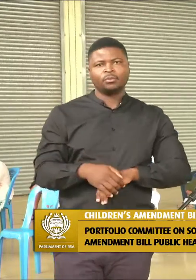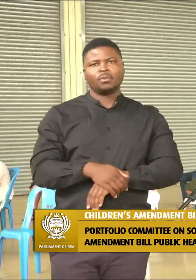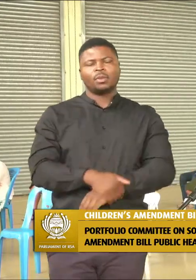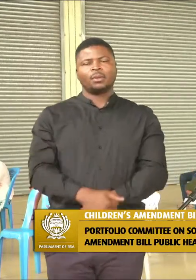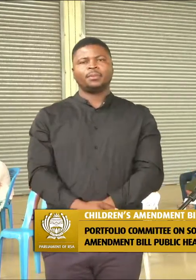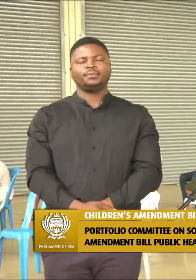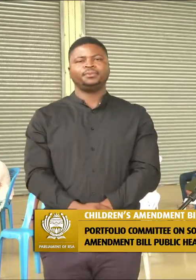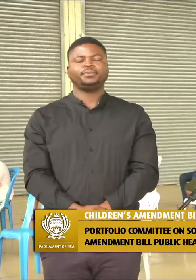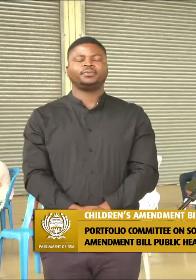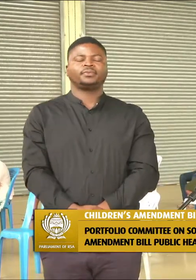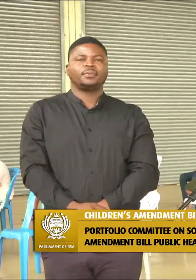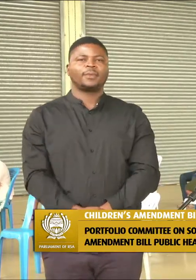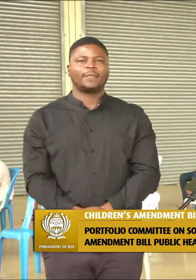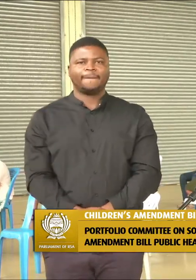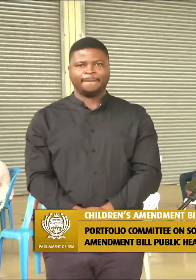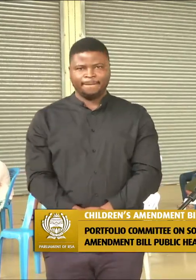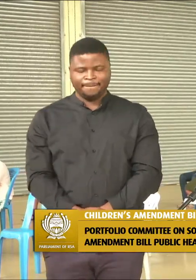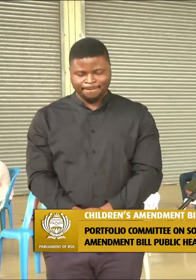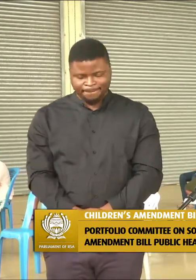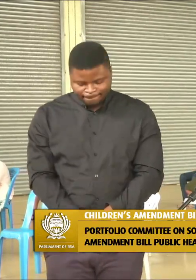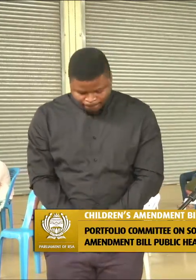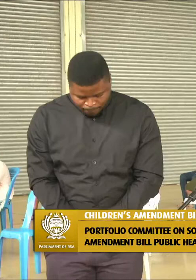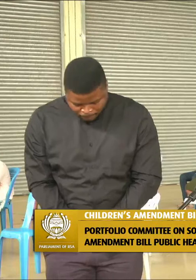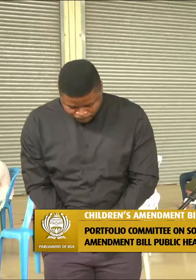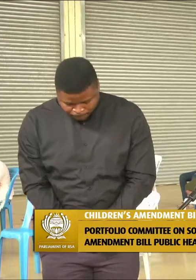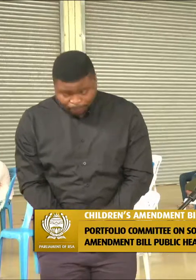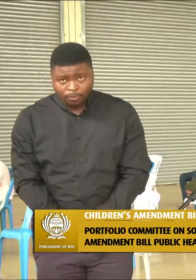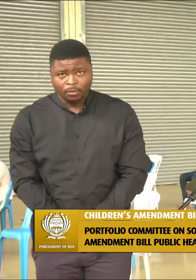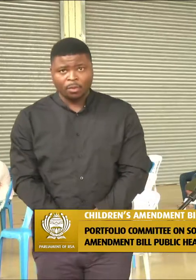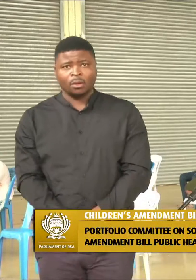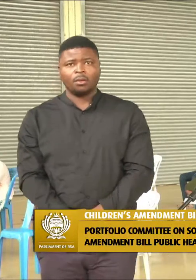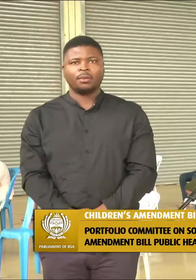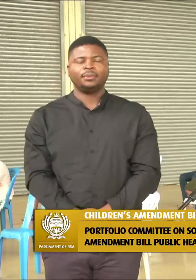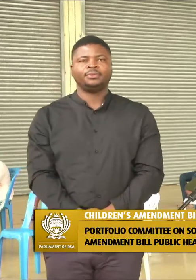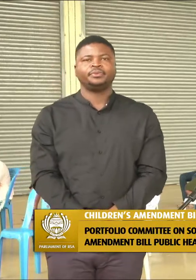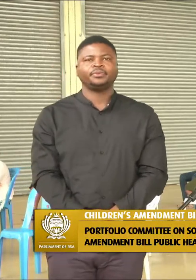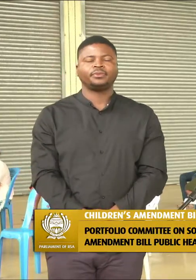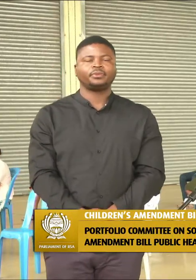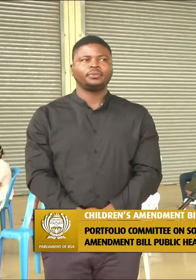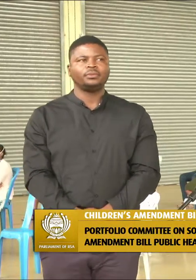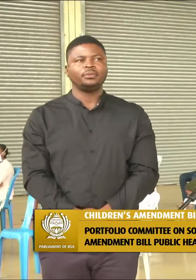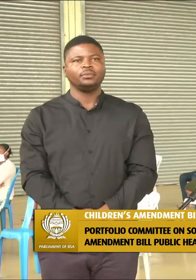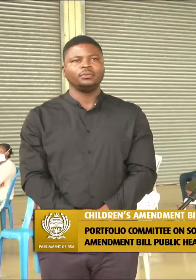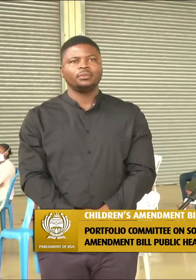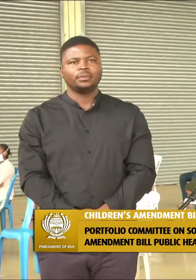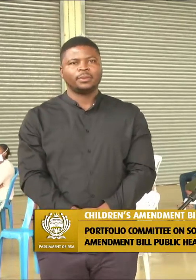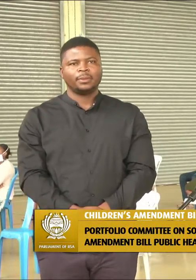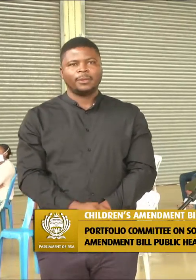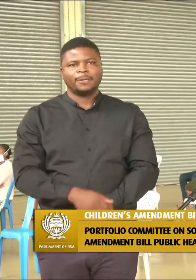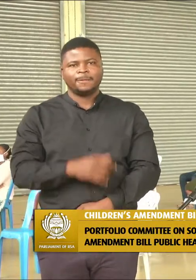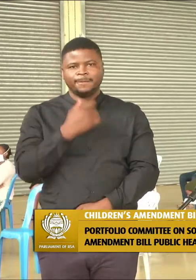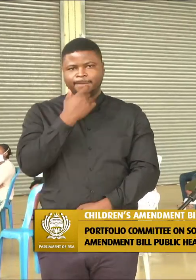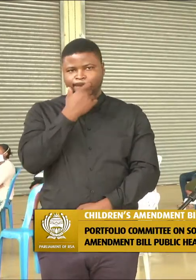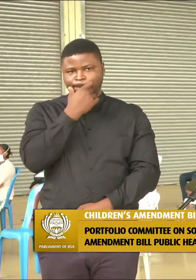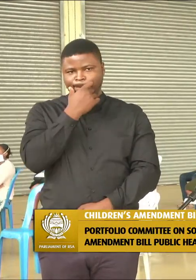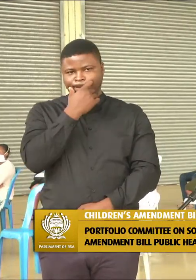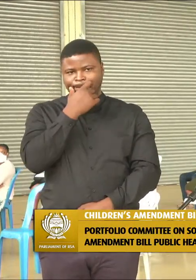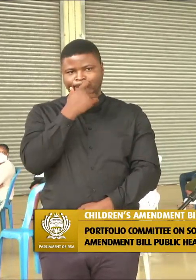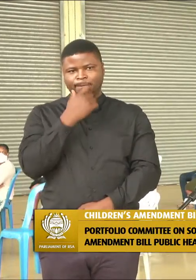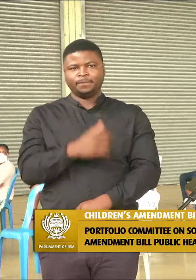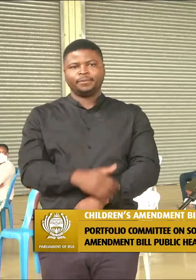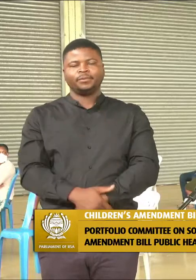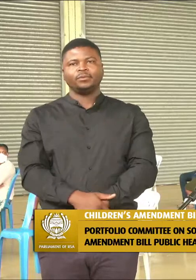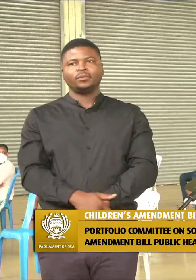lo mthetho sivivinywa uyakhuluma nangakho. Sase siyasho ke nokuthi ke uma kukuthi udaba lakho